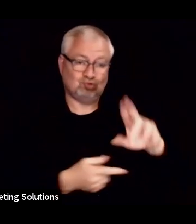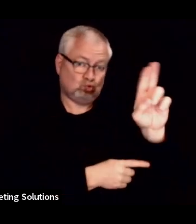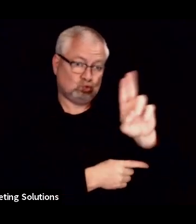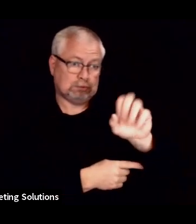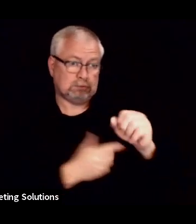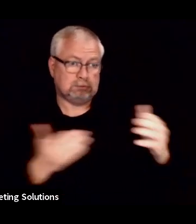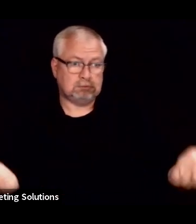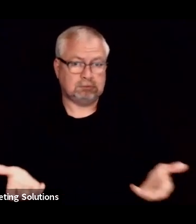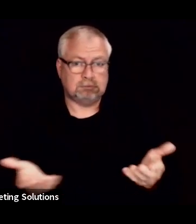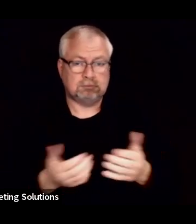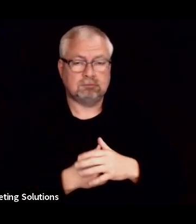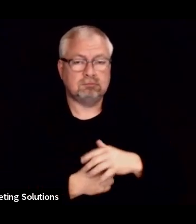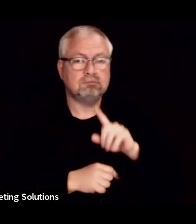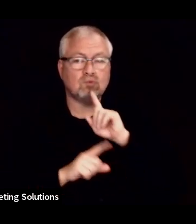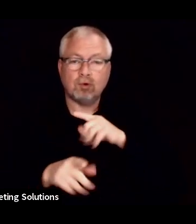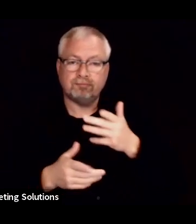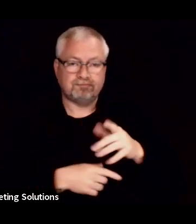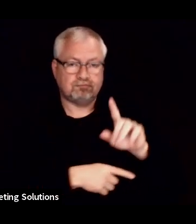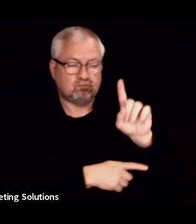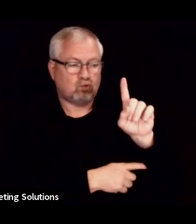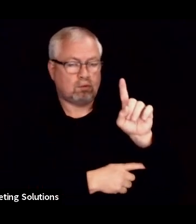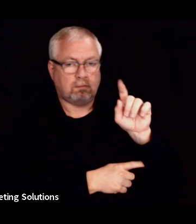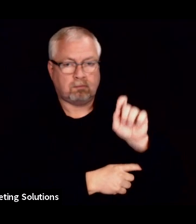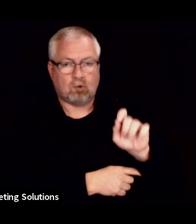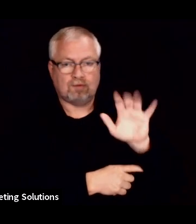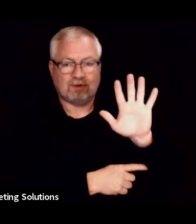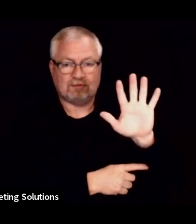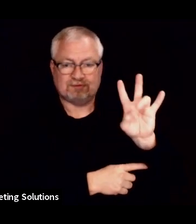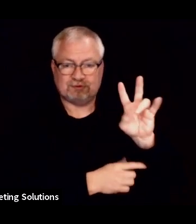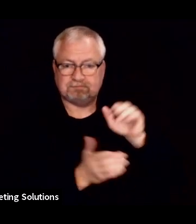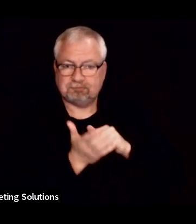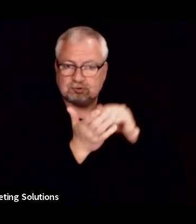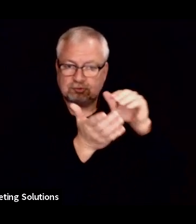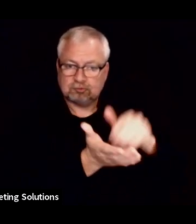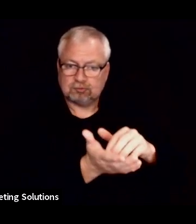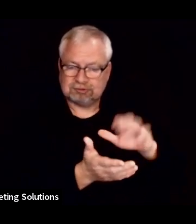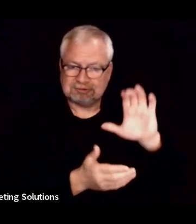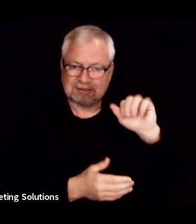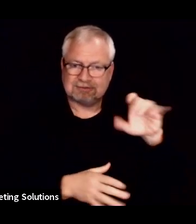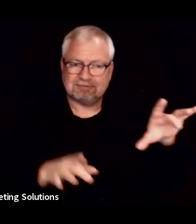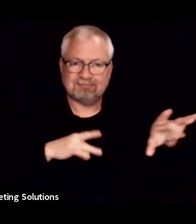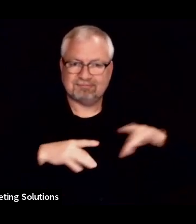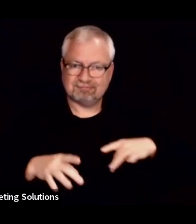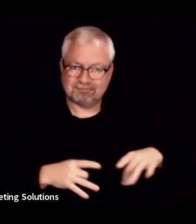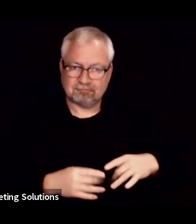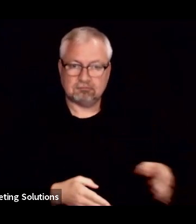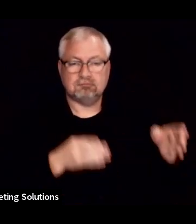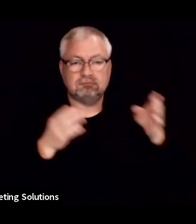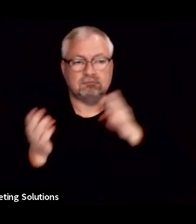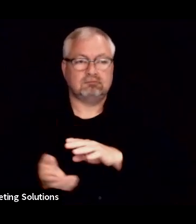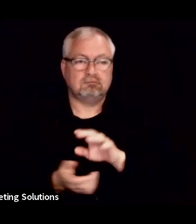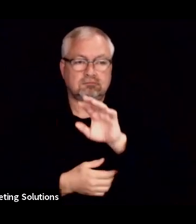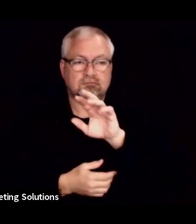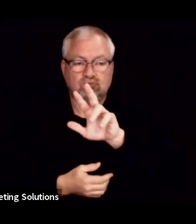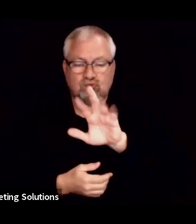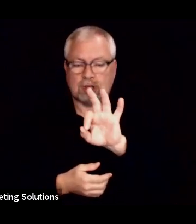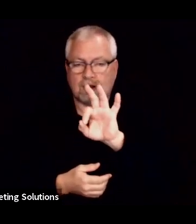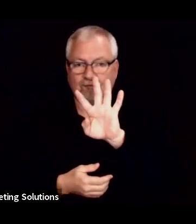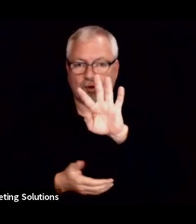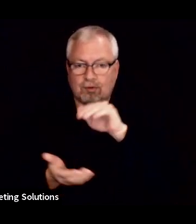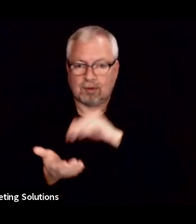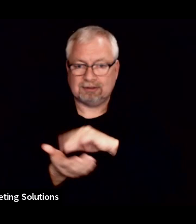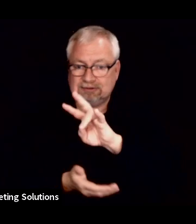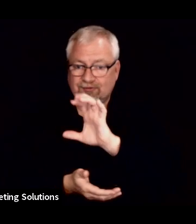1.57 million cases and more than 94,700 deaths. Here in